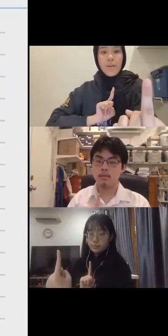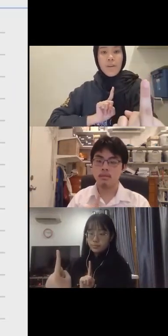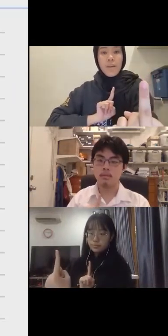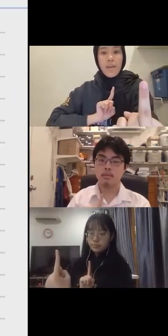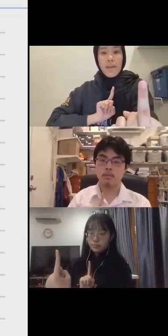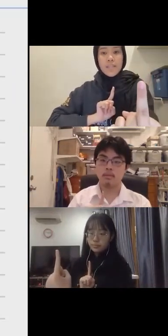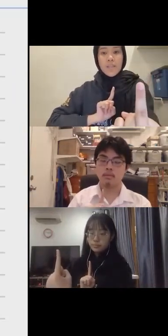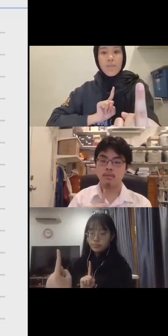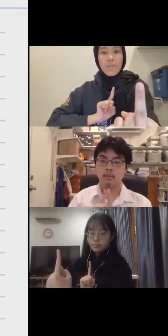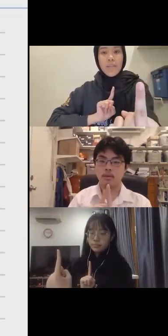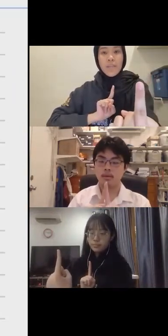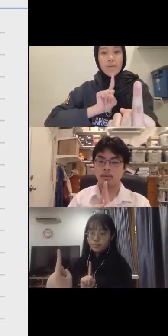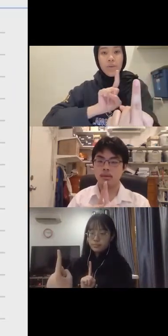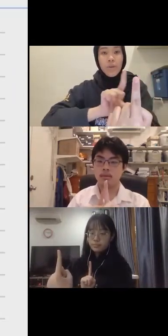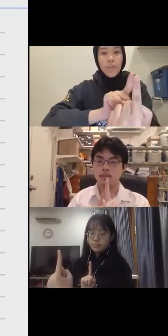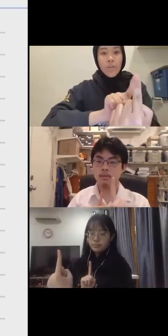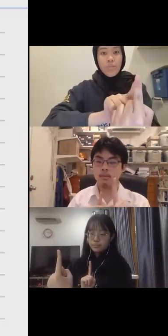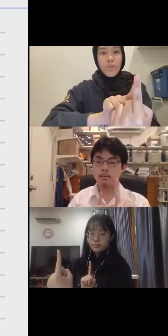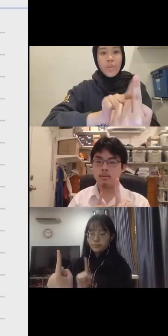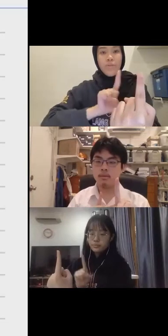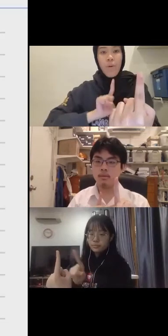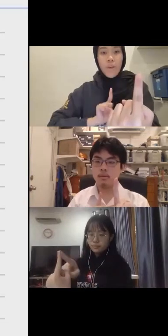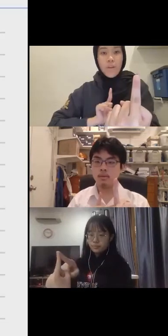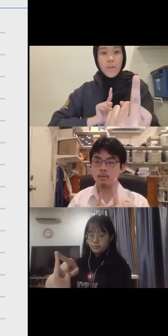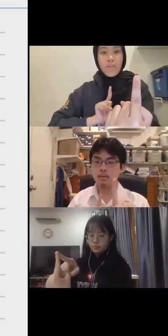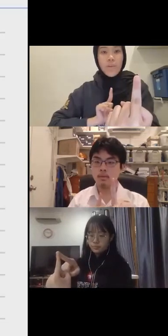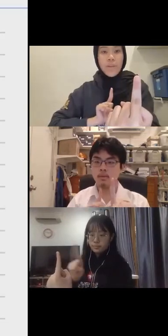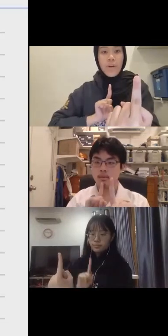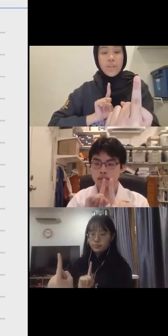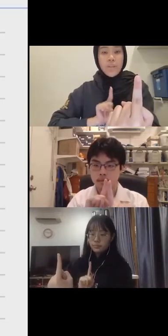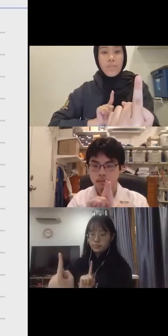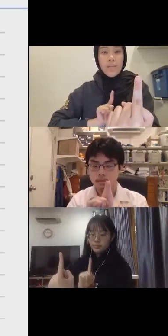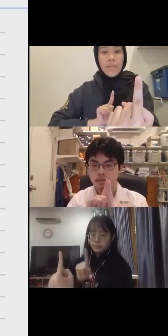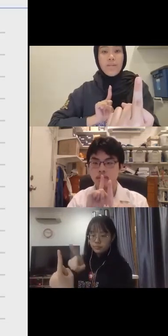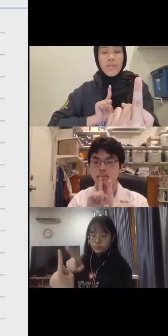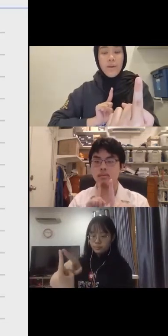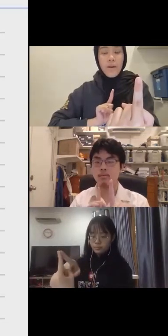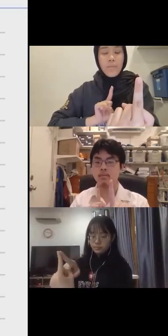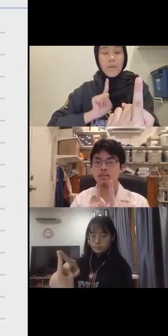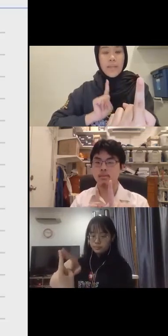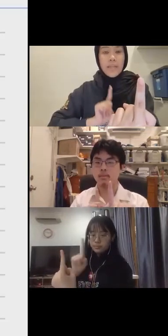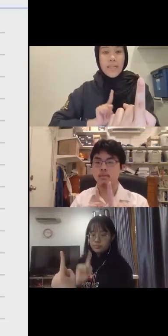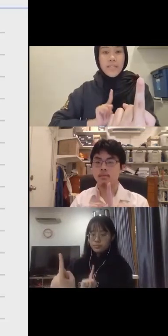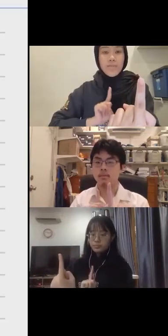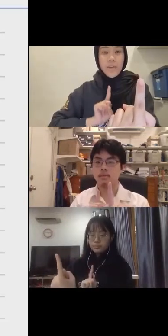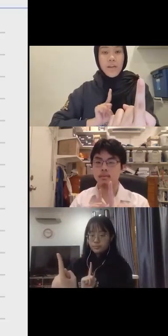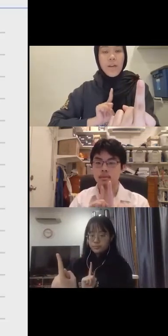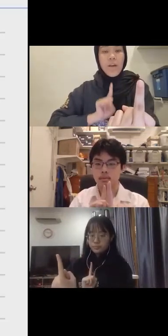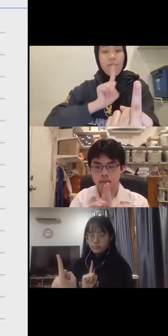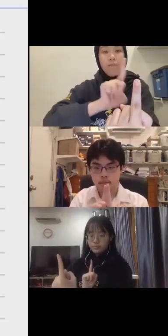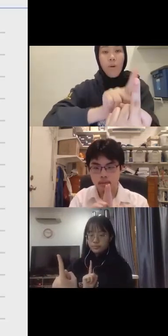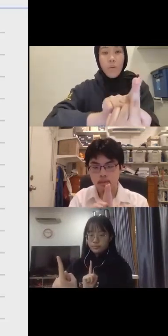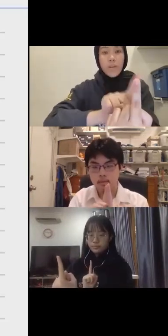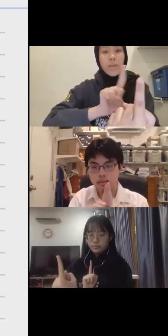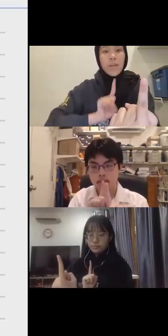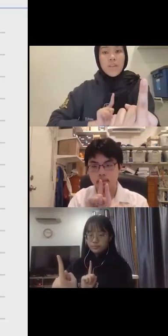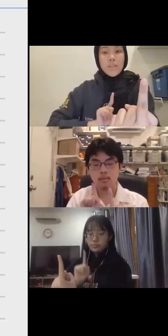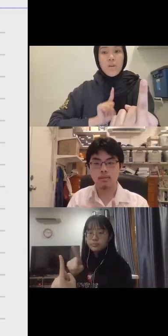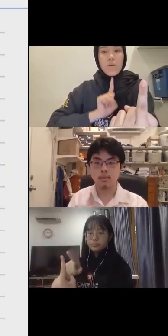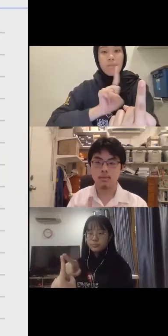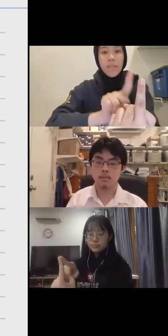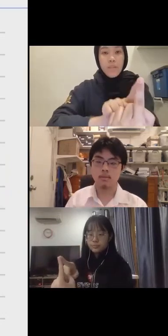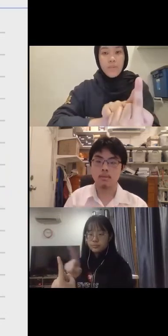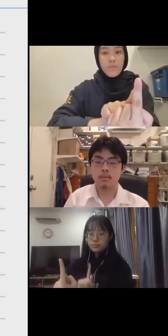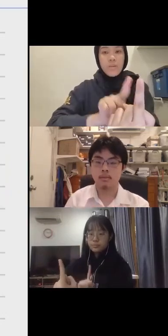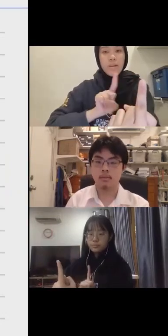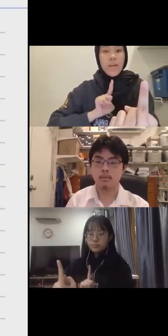finger. So meet you, you bring it forward. You bring your dominant index finger forward.